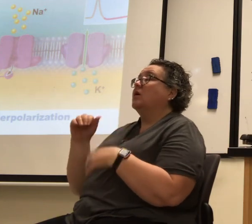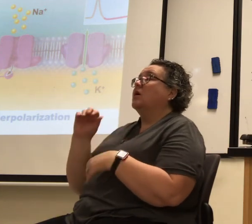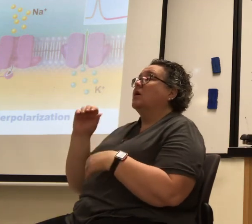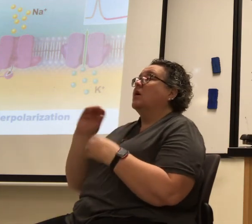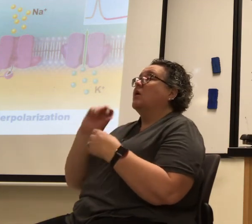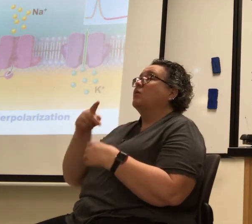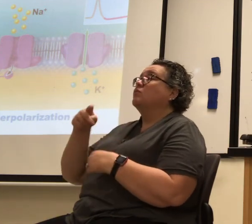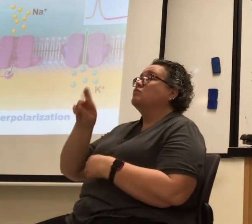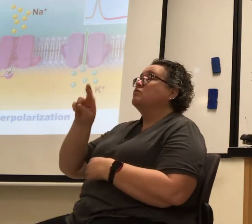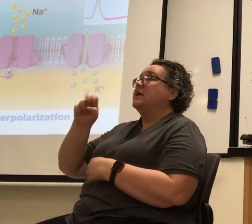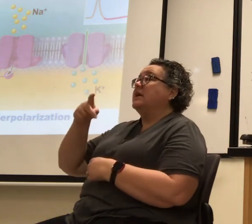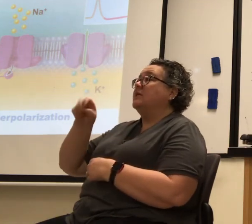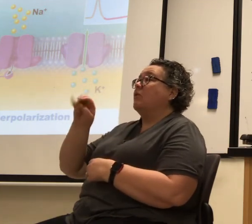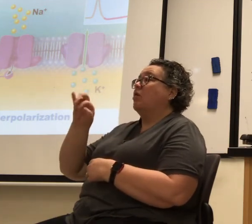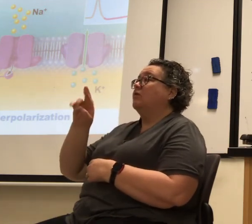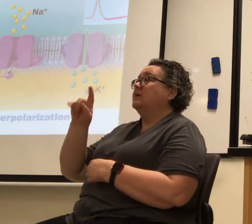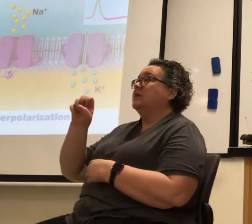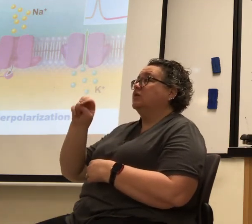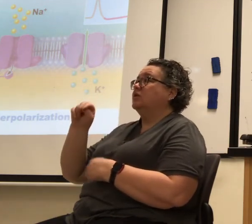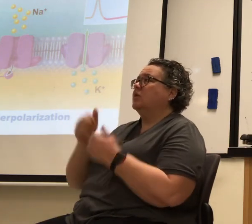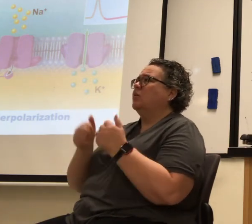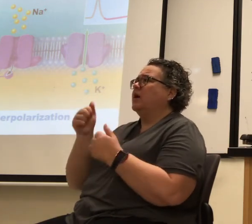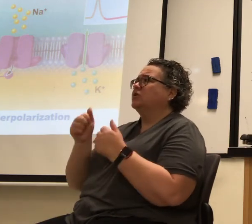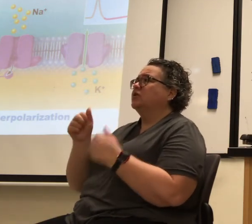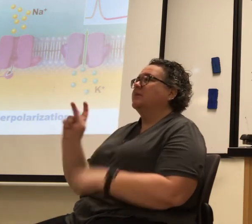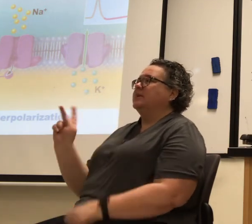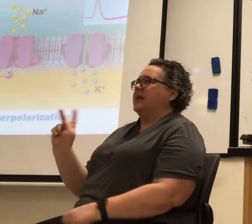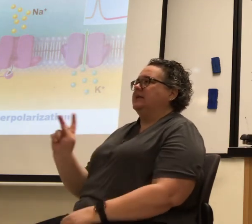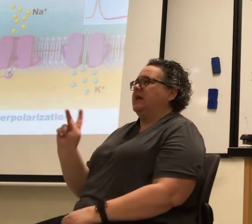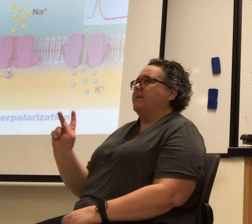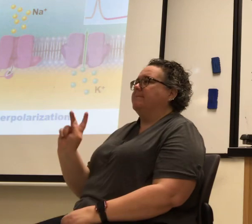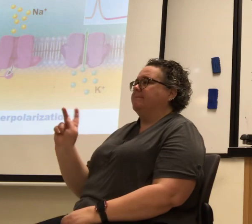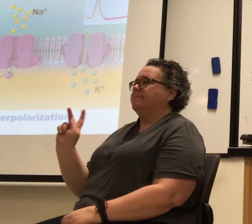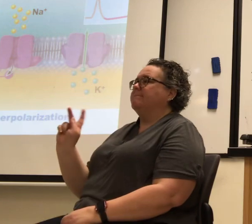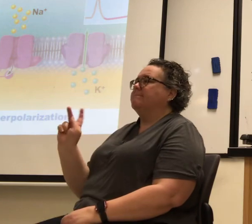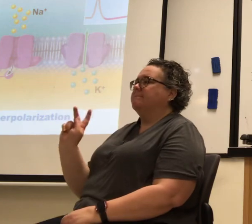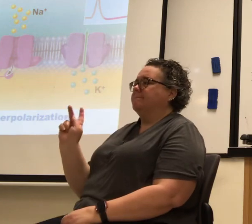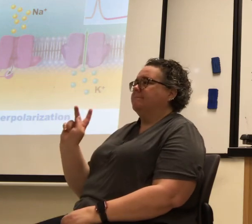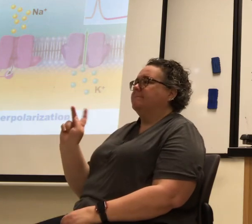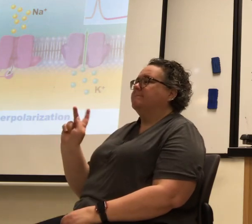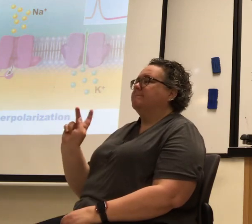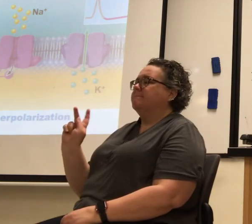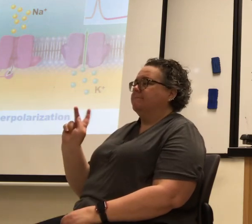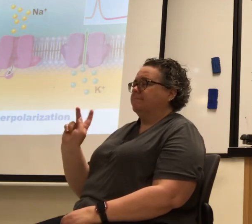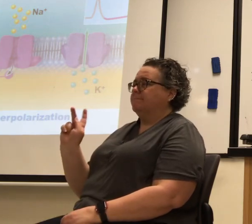which permeability is greater? Potassium is, yeah, so easy way to remember.